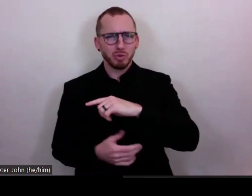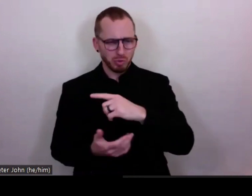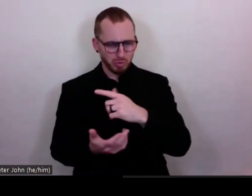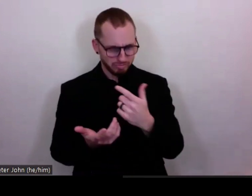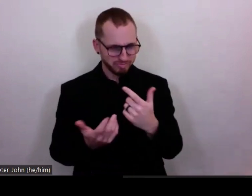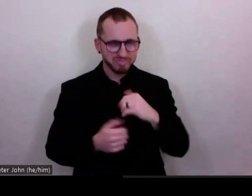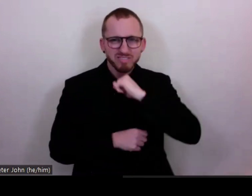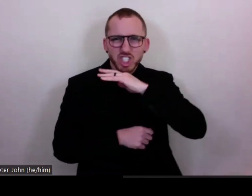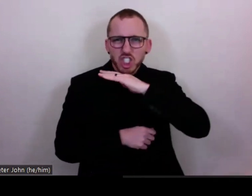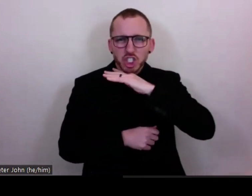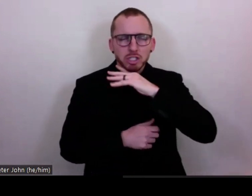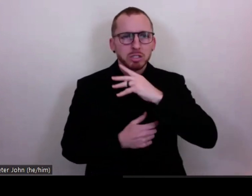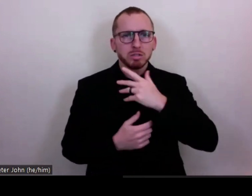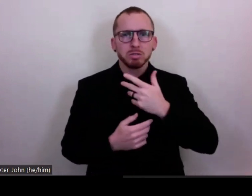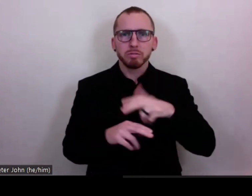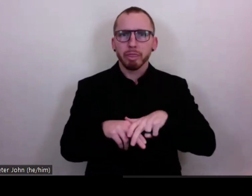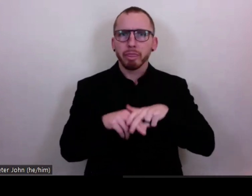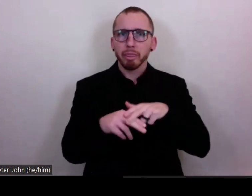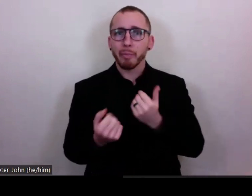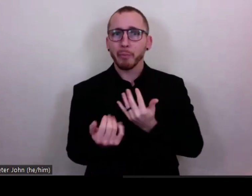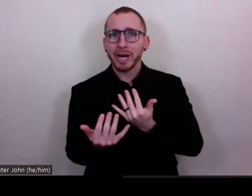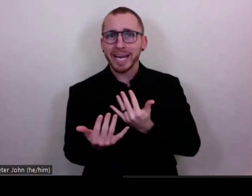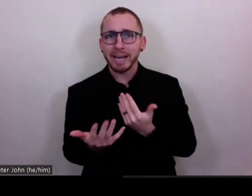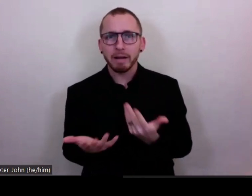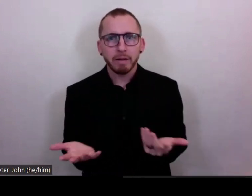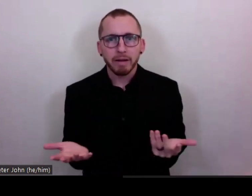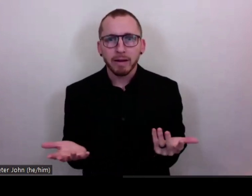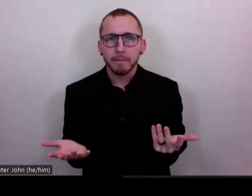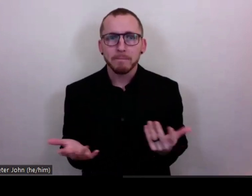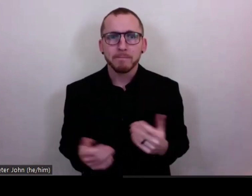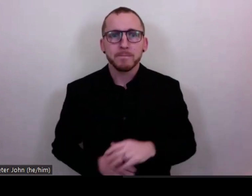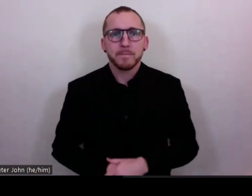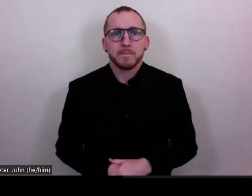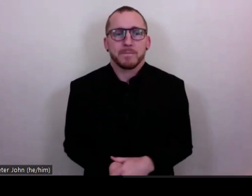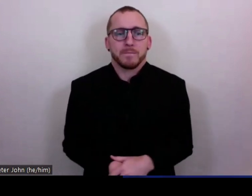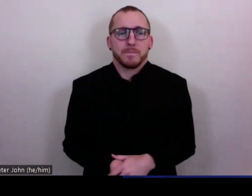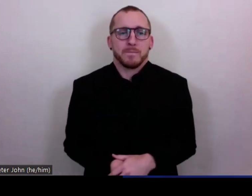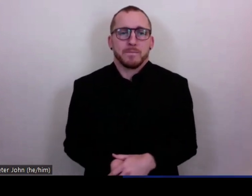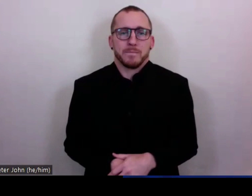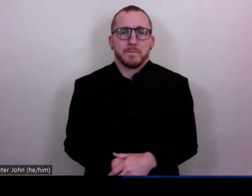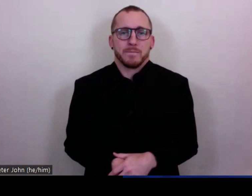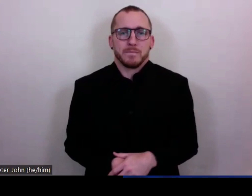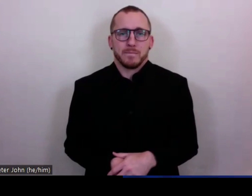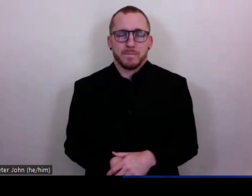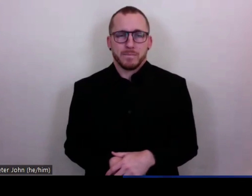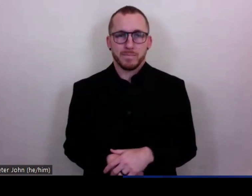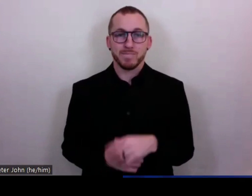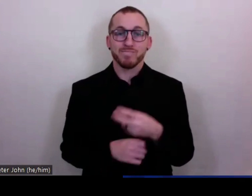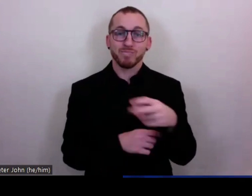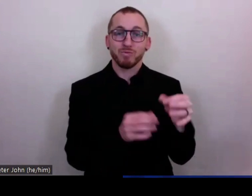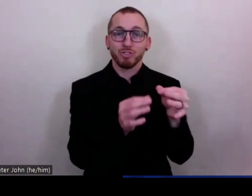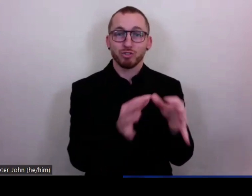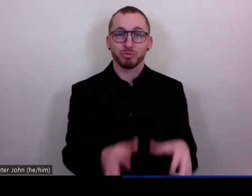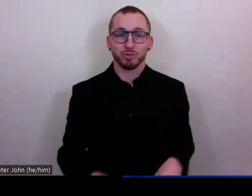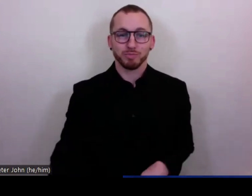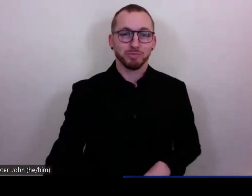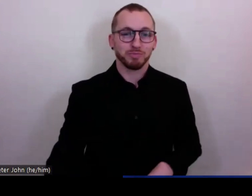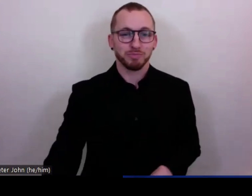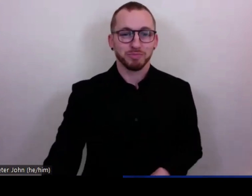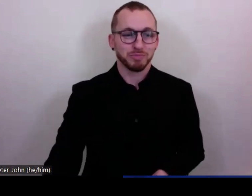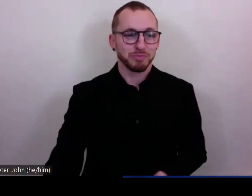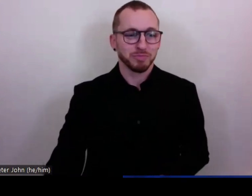not. I was completely draped when I had all my children. I didn't even want the doctor to see my down parts, you know?